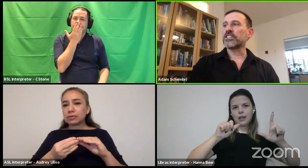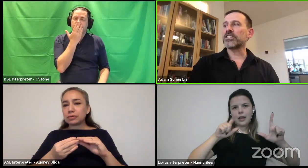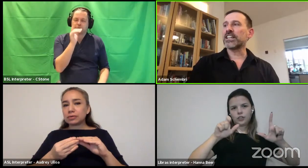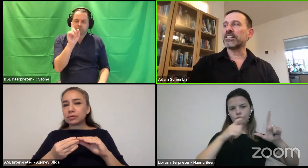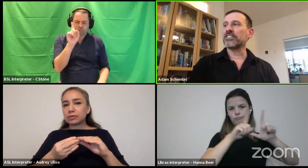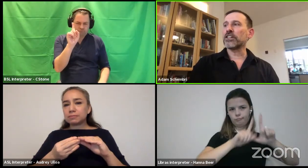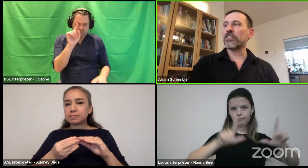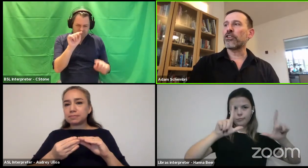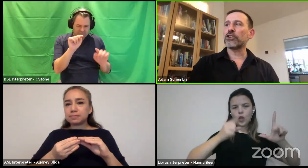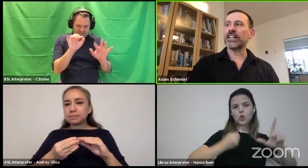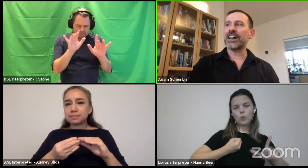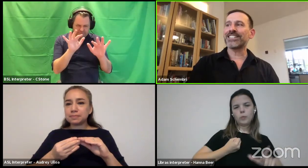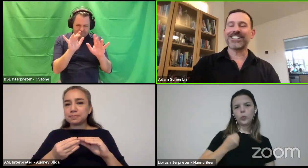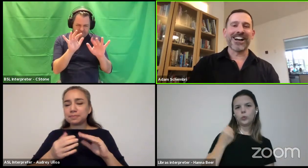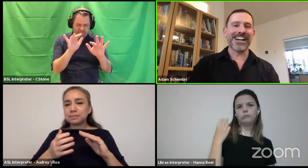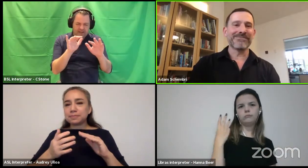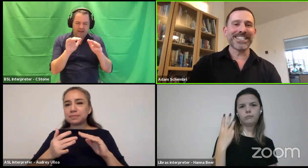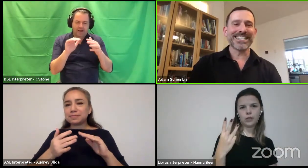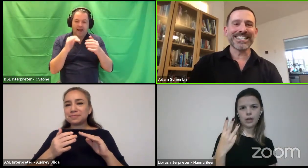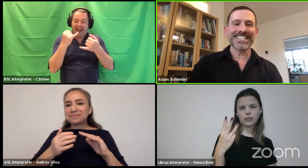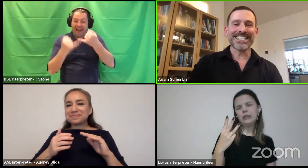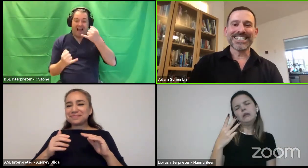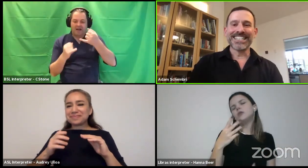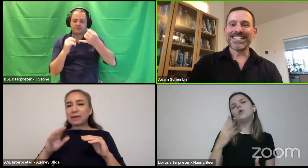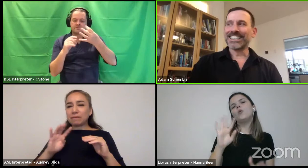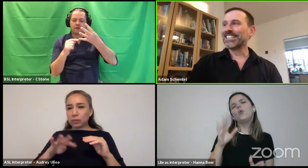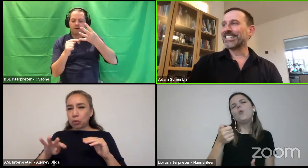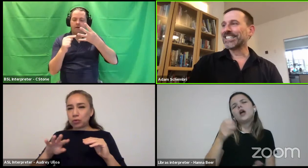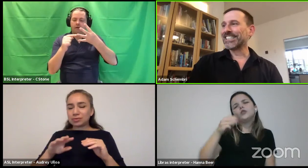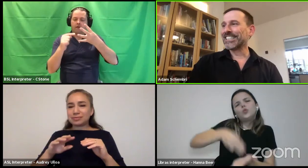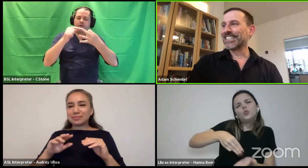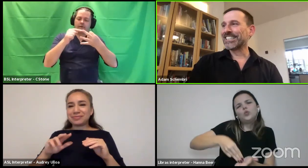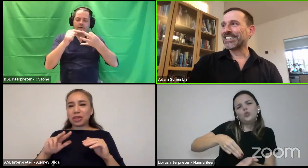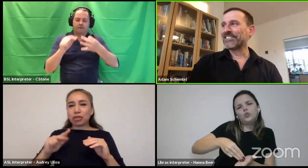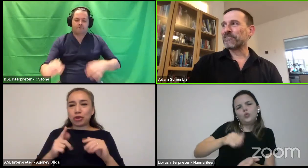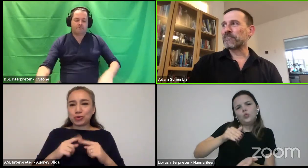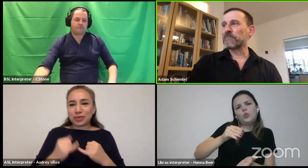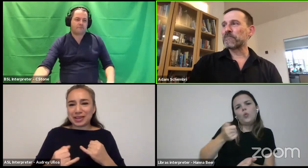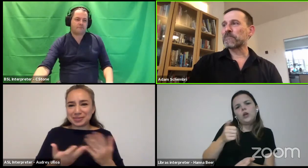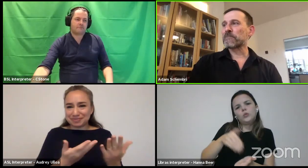that's the third last slide, please.